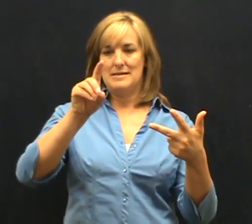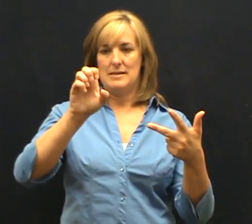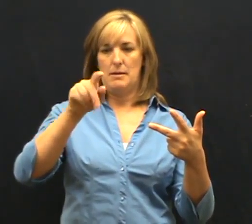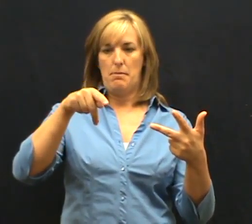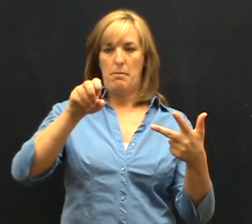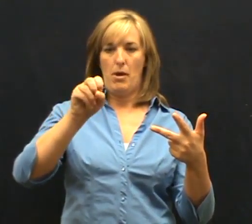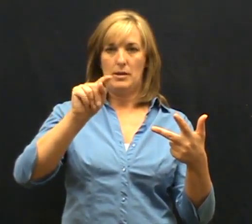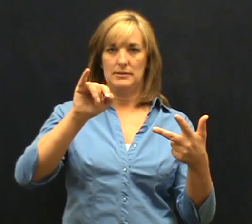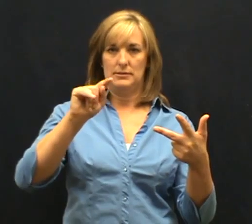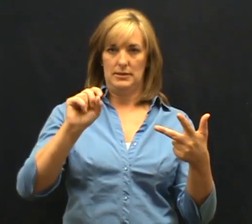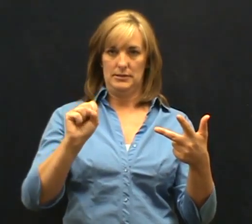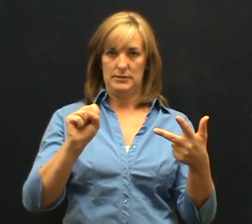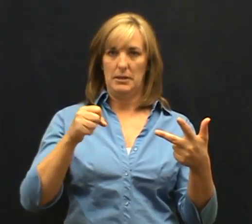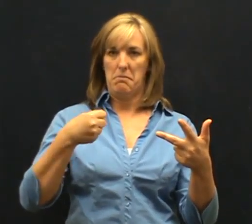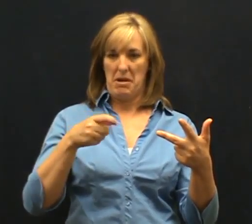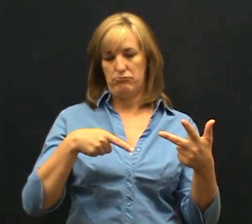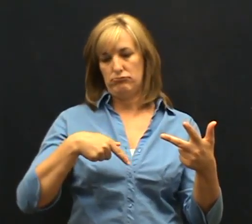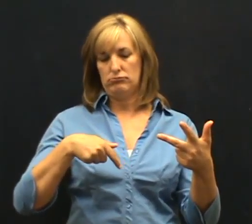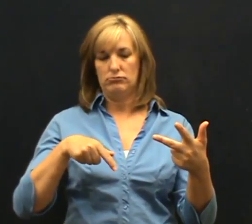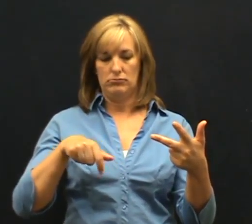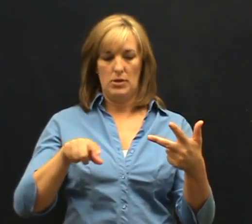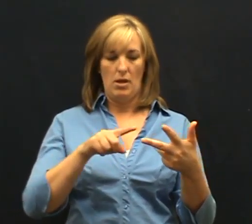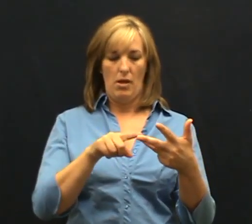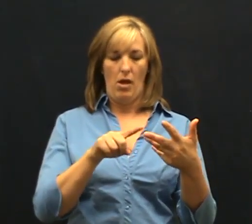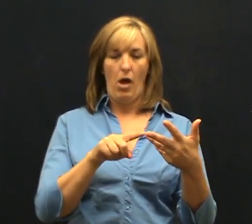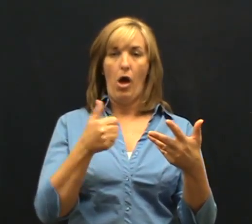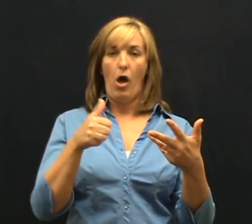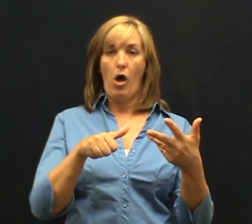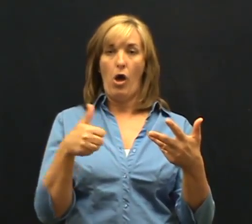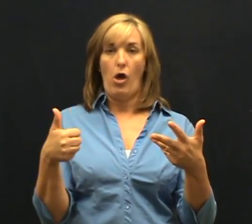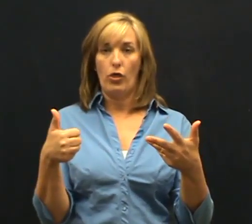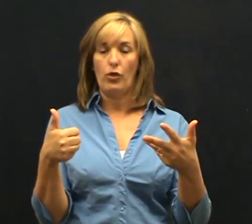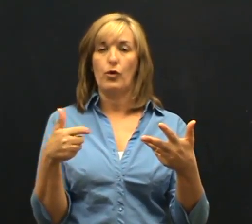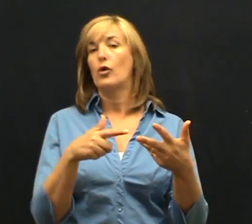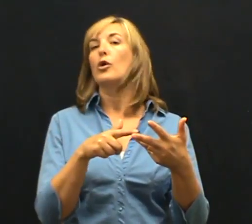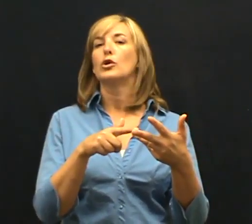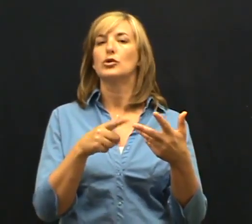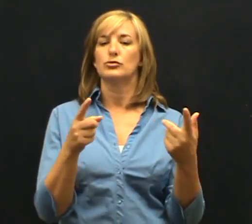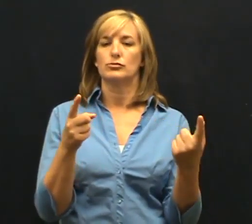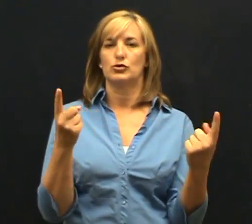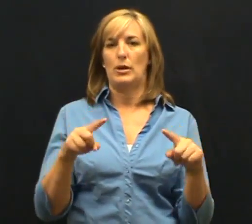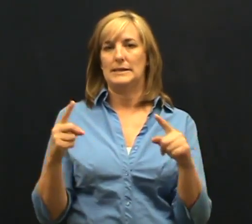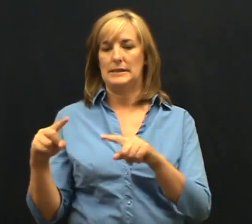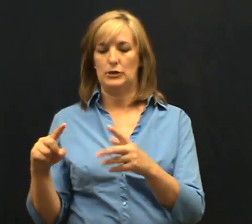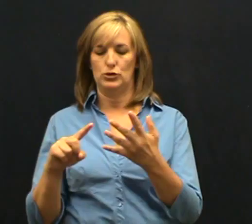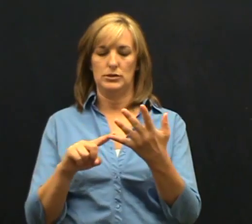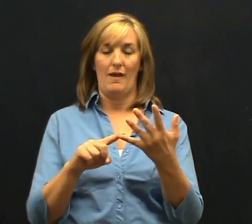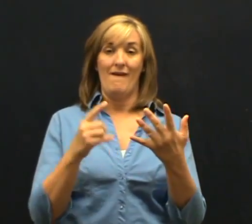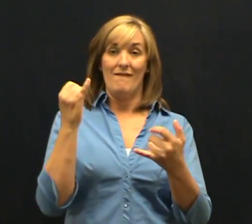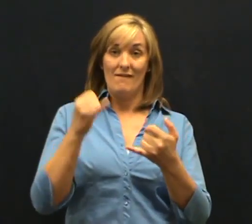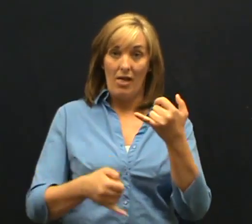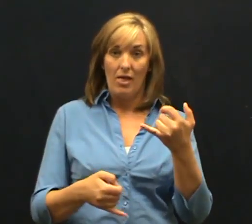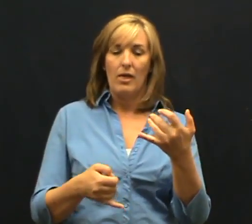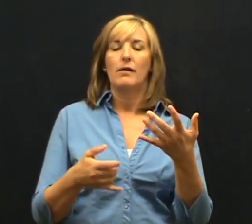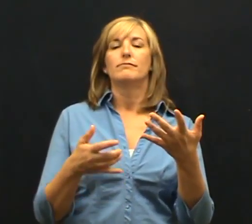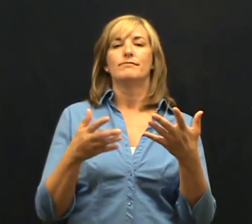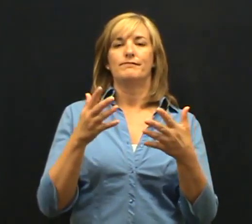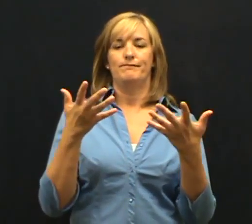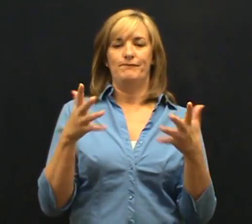then you have other transactions, and finally you have an ending balance. And so balance last